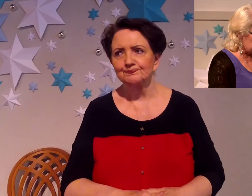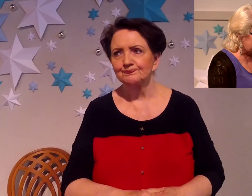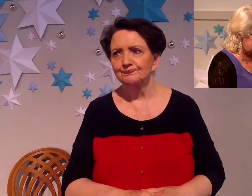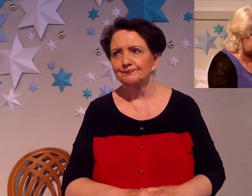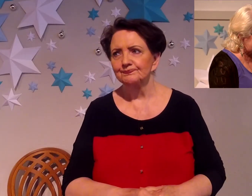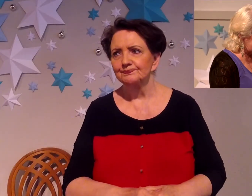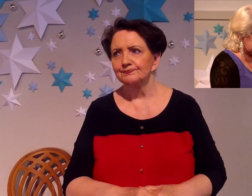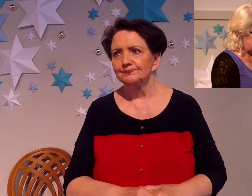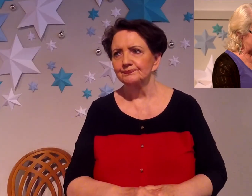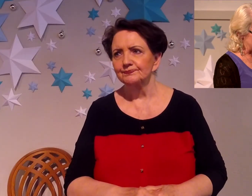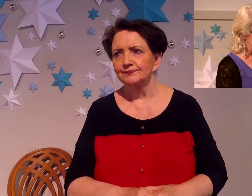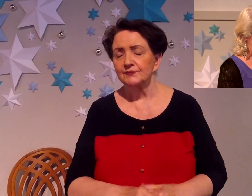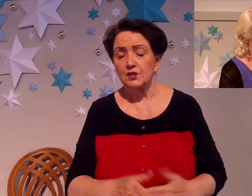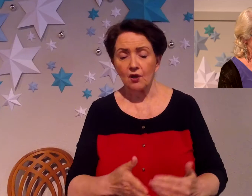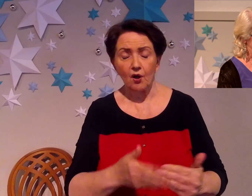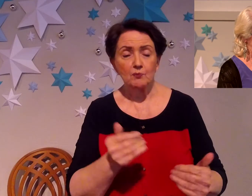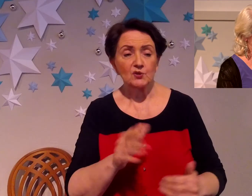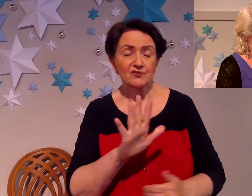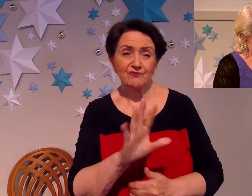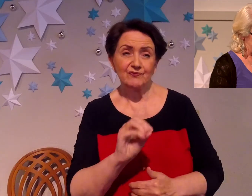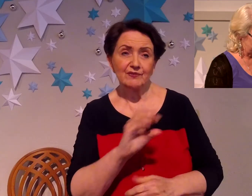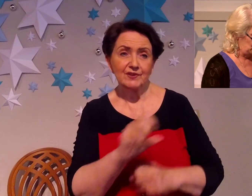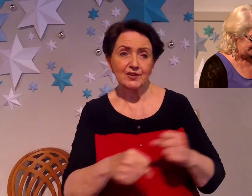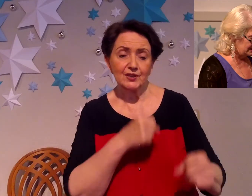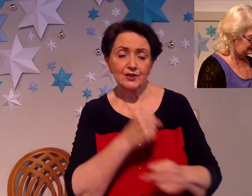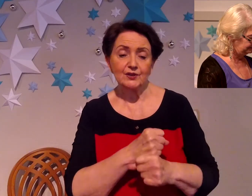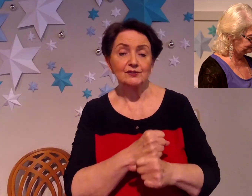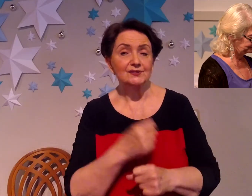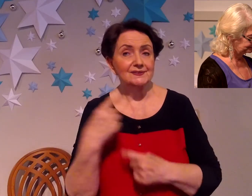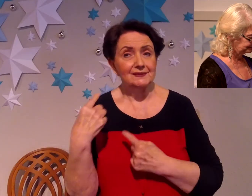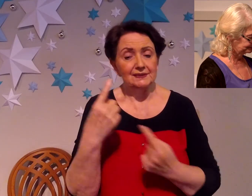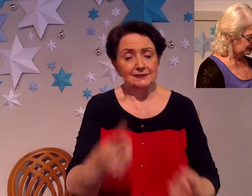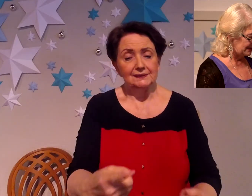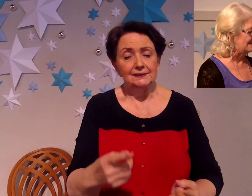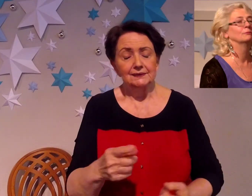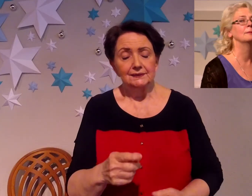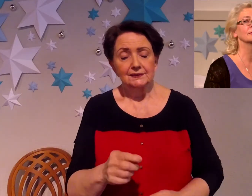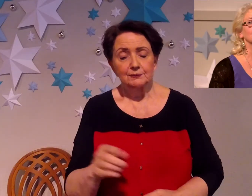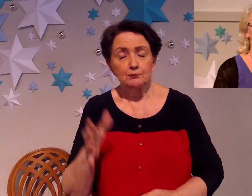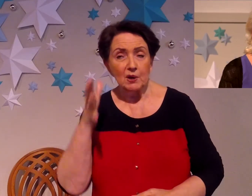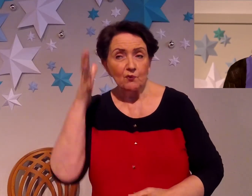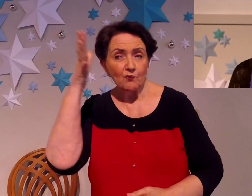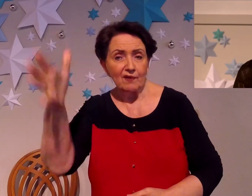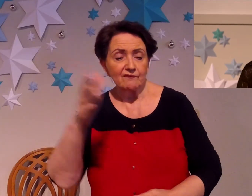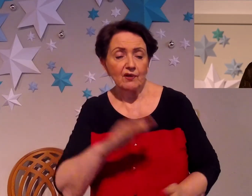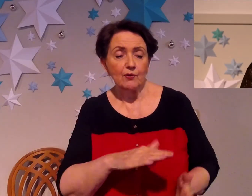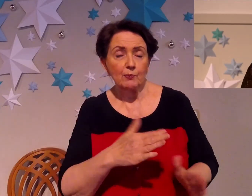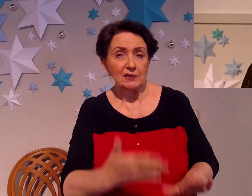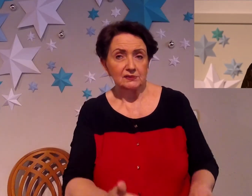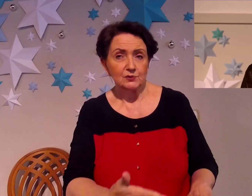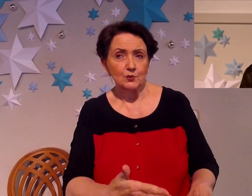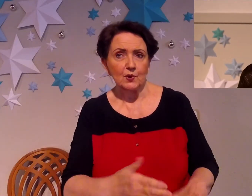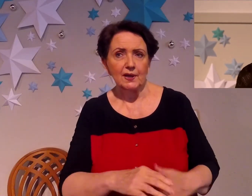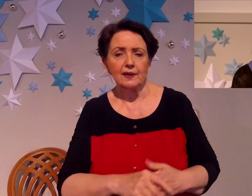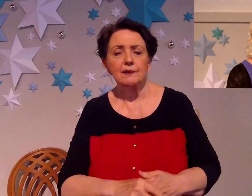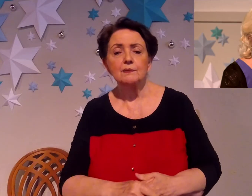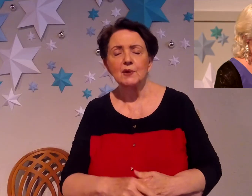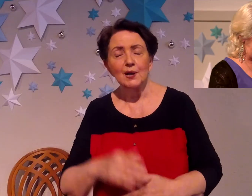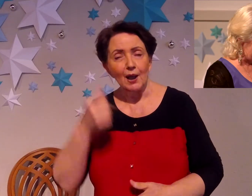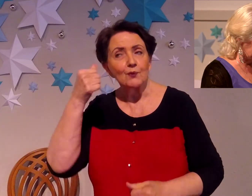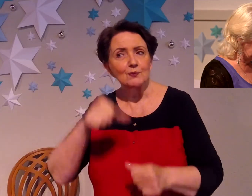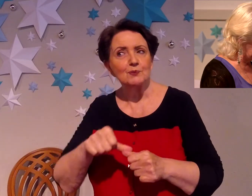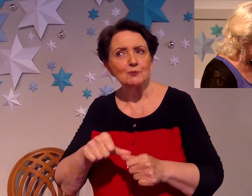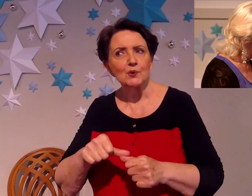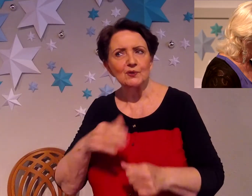It has been almost 50 years since I last heard my grandfather's voice, but I remember the joy with which he